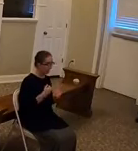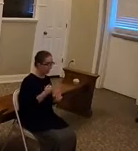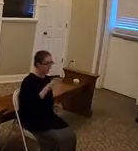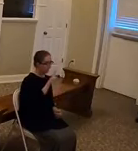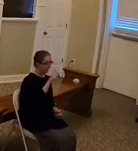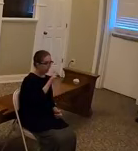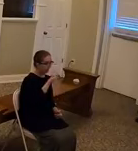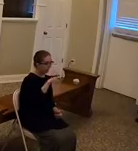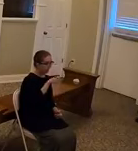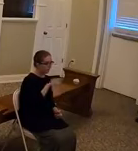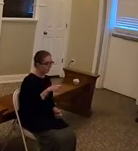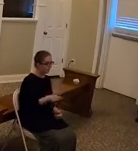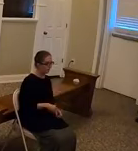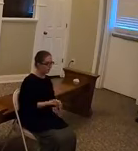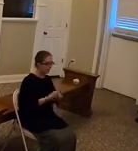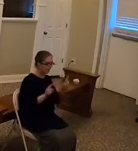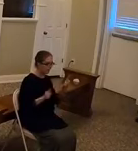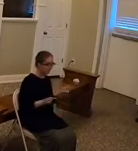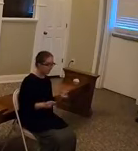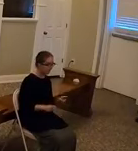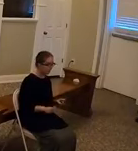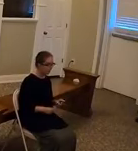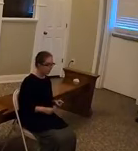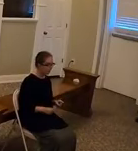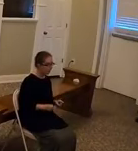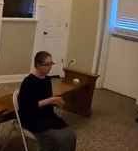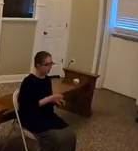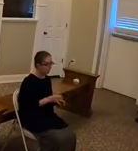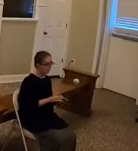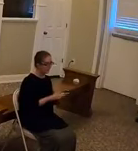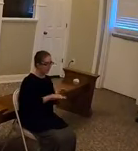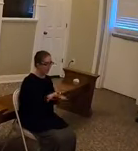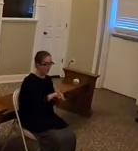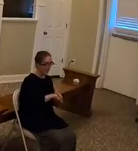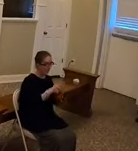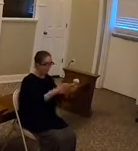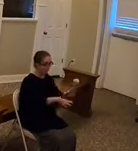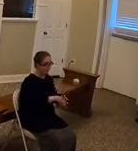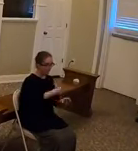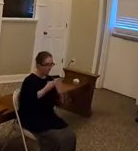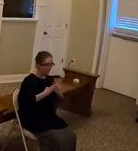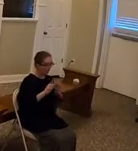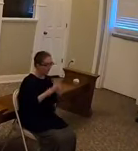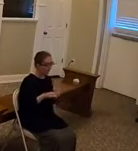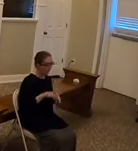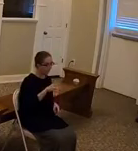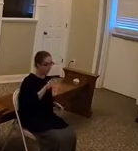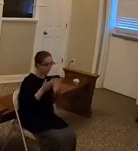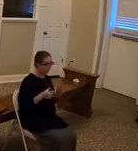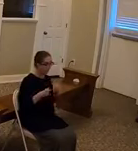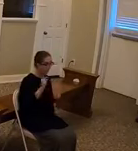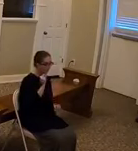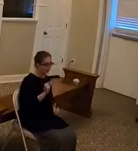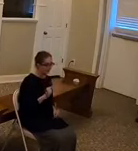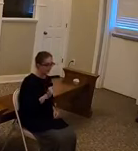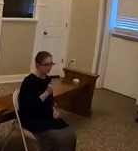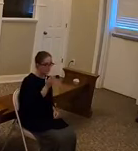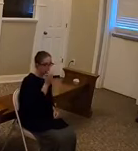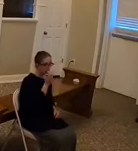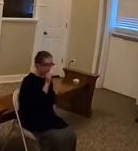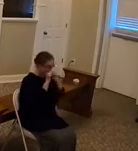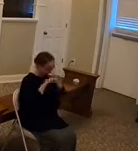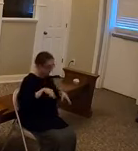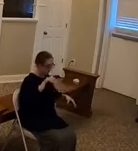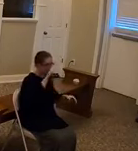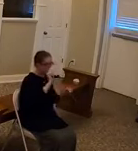leprosy, except that the person that had leprosy was banned outside the city. Amen. And the person that was lame did have a little privilege in that they could